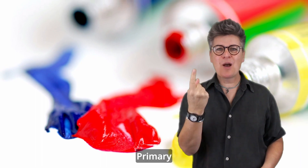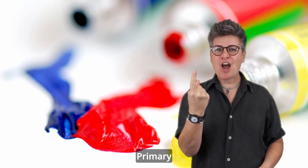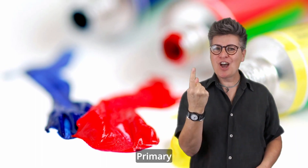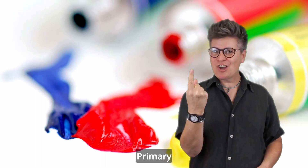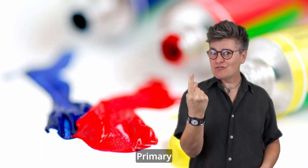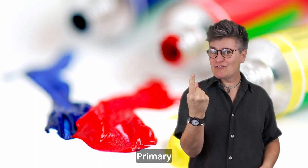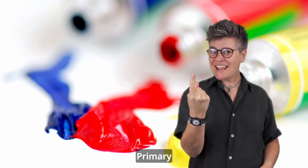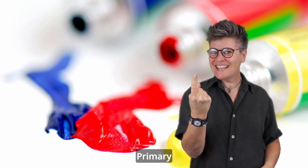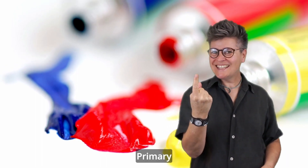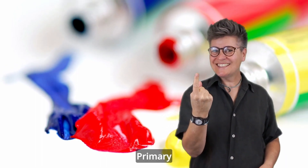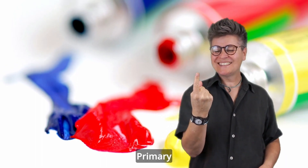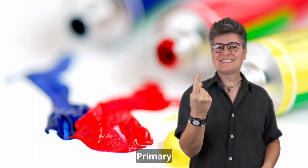Primary.